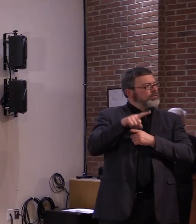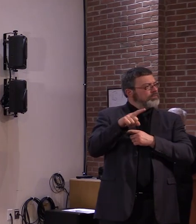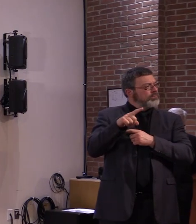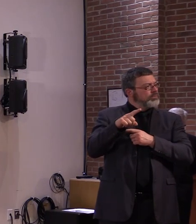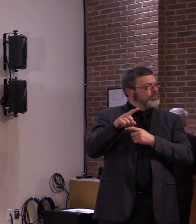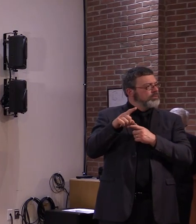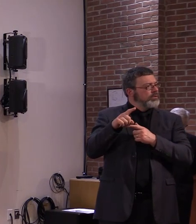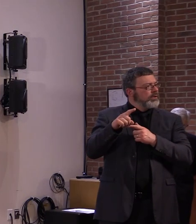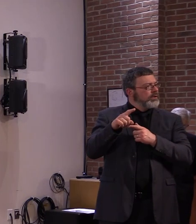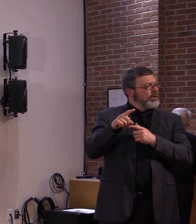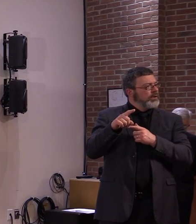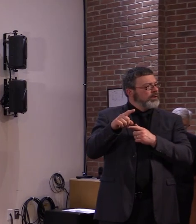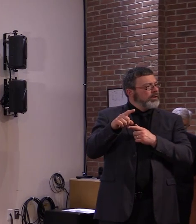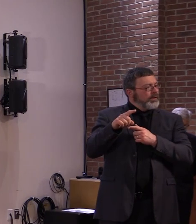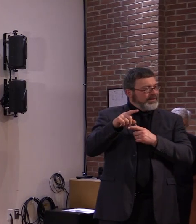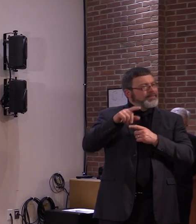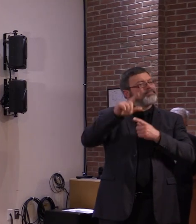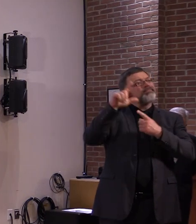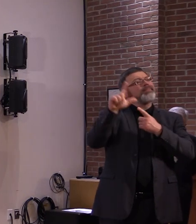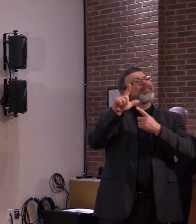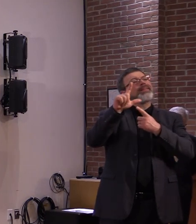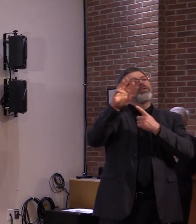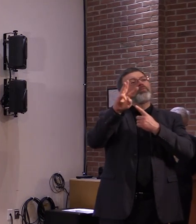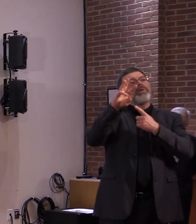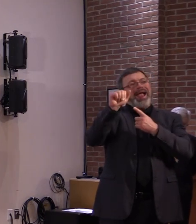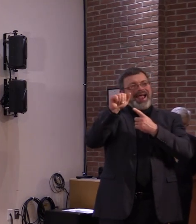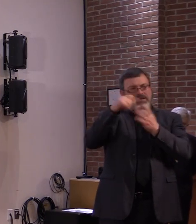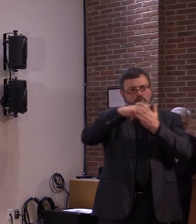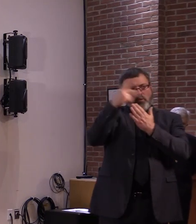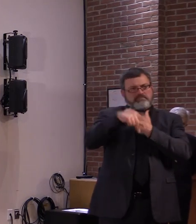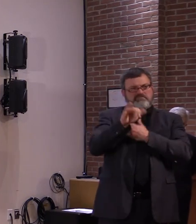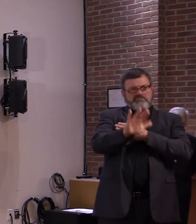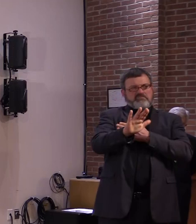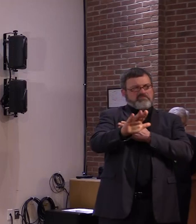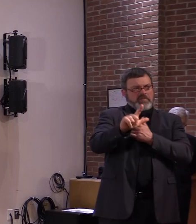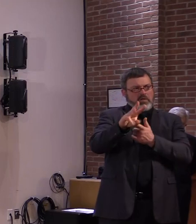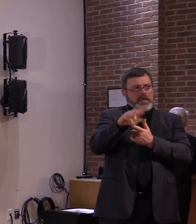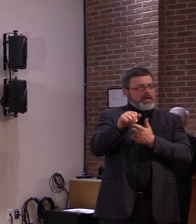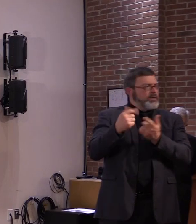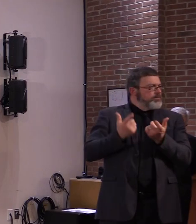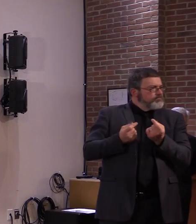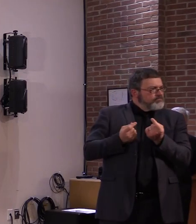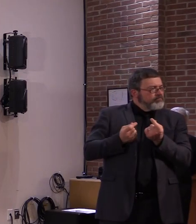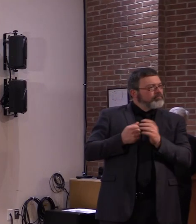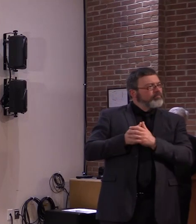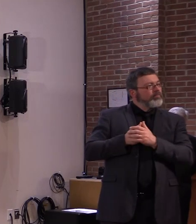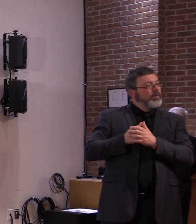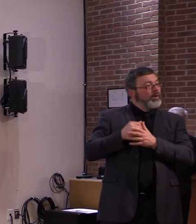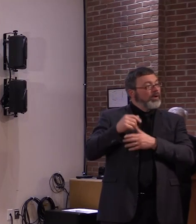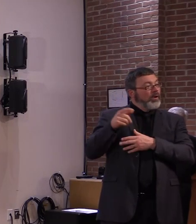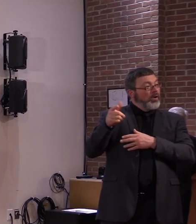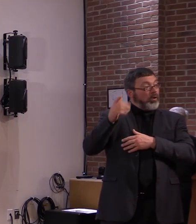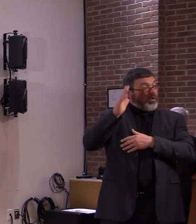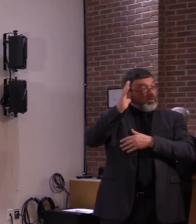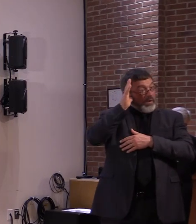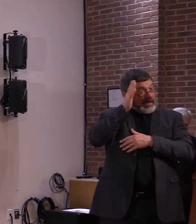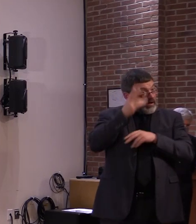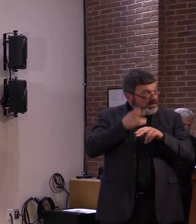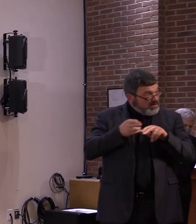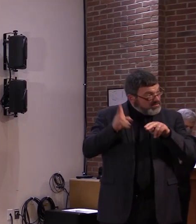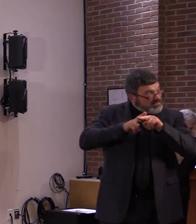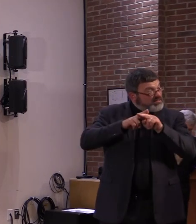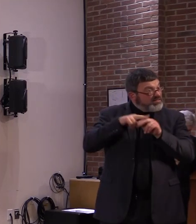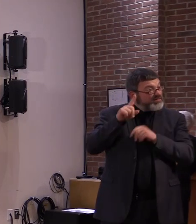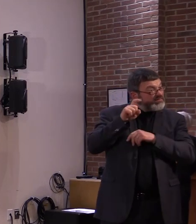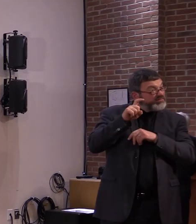lost wages program has completely played out now, if people could expect any more money, or is it done?